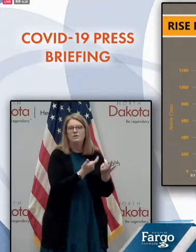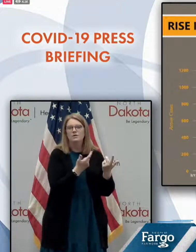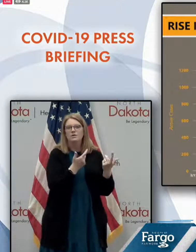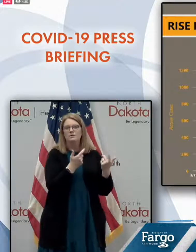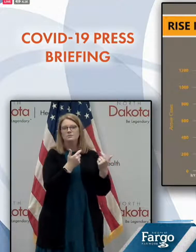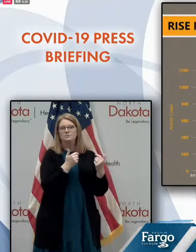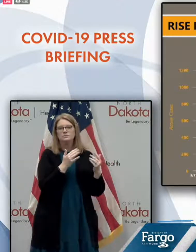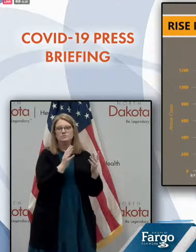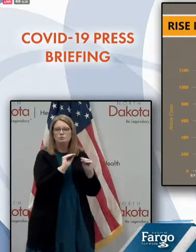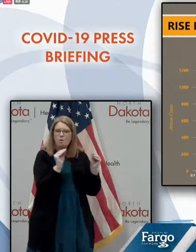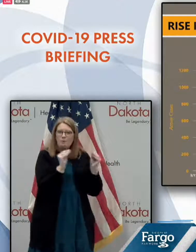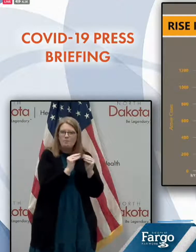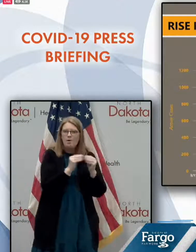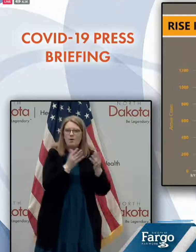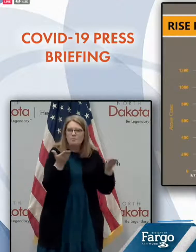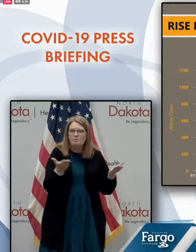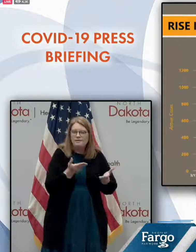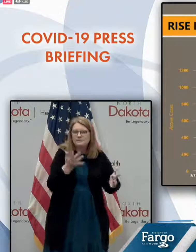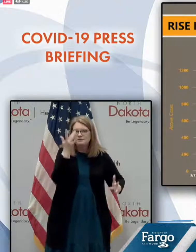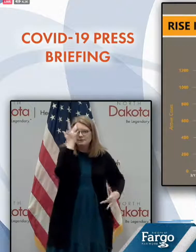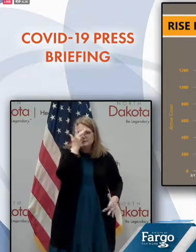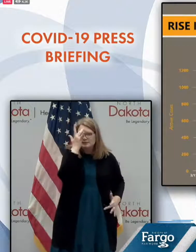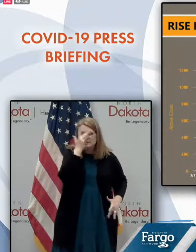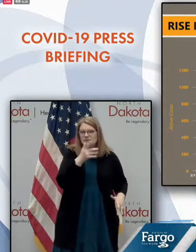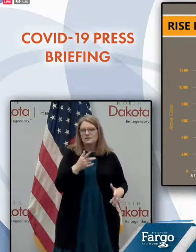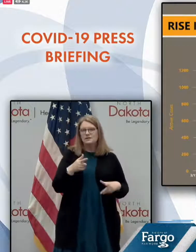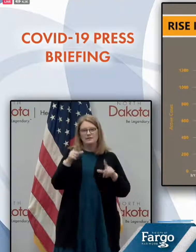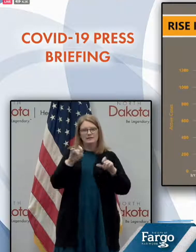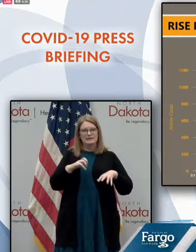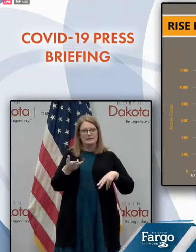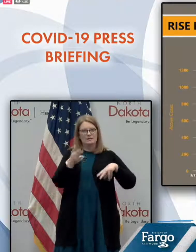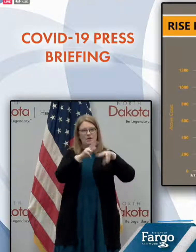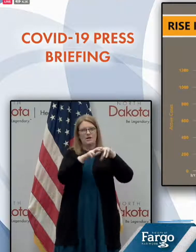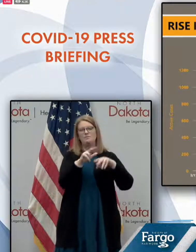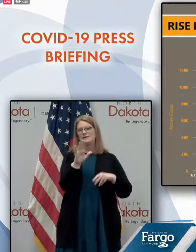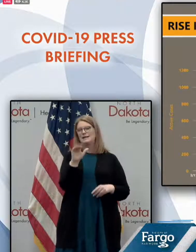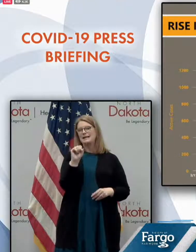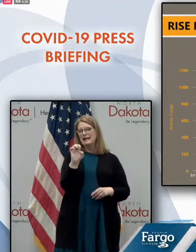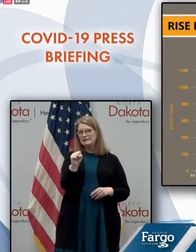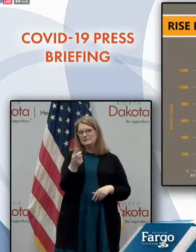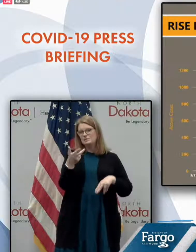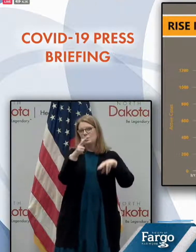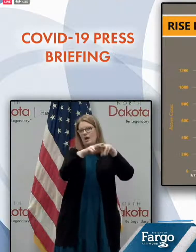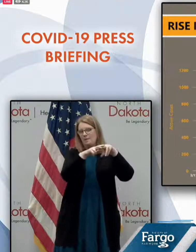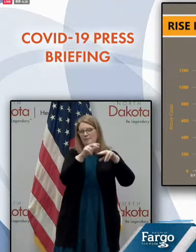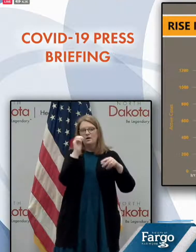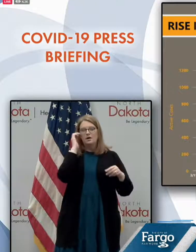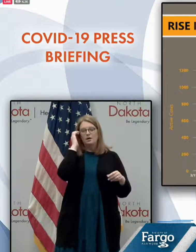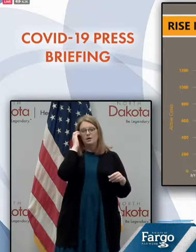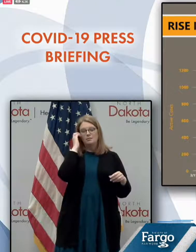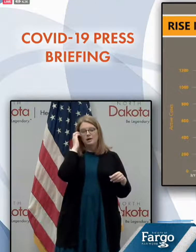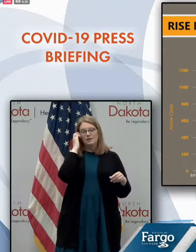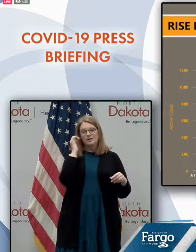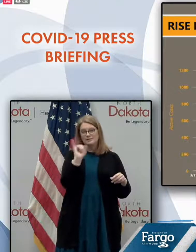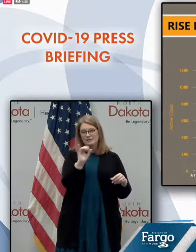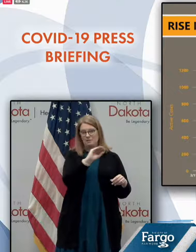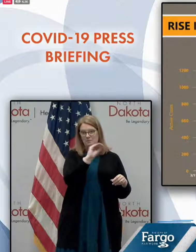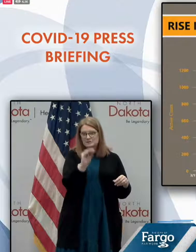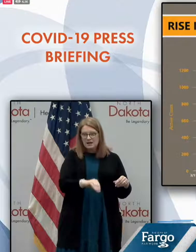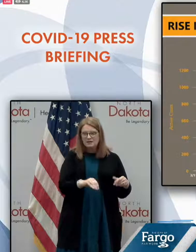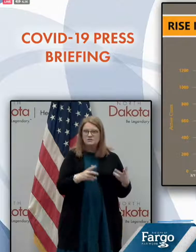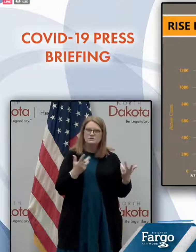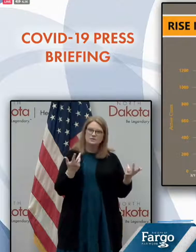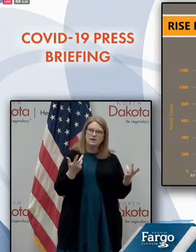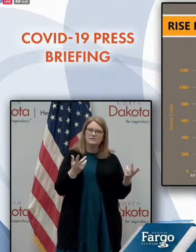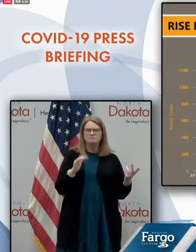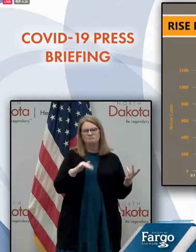more prevalence of the disease, if testing went up and cases went up, but at the same percentage, then you'd be like, hey,